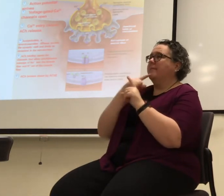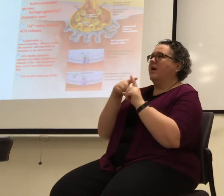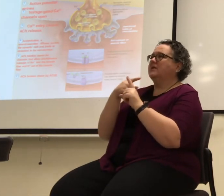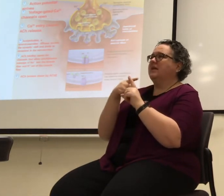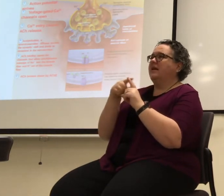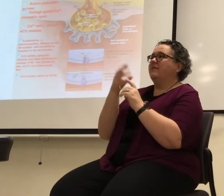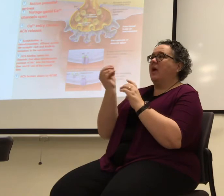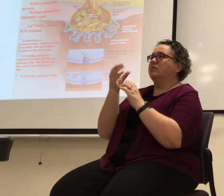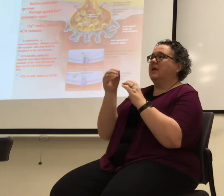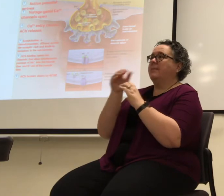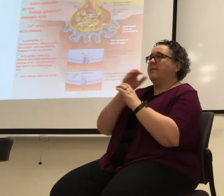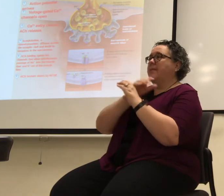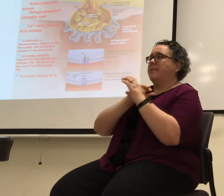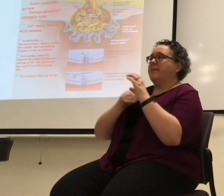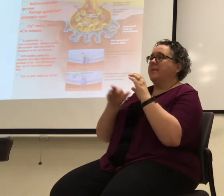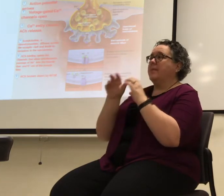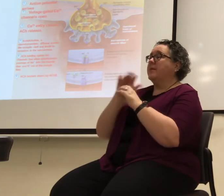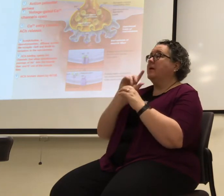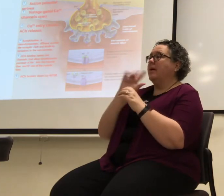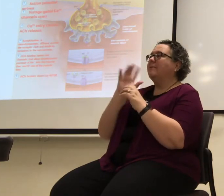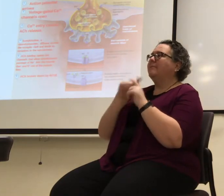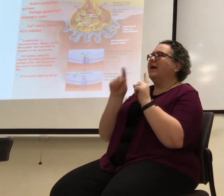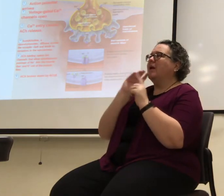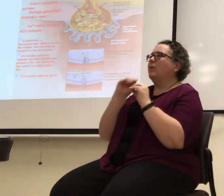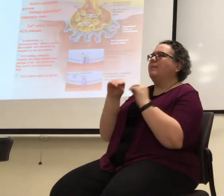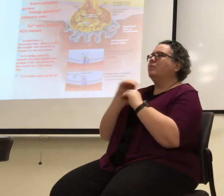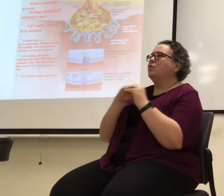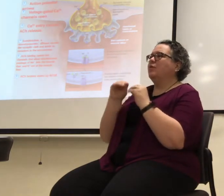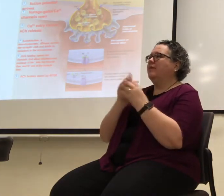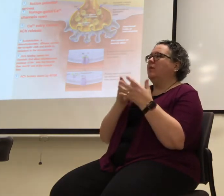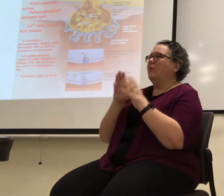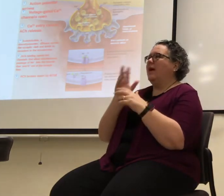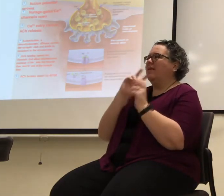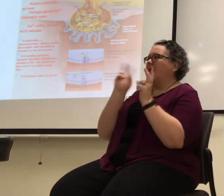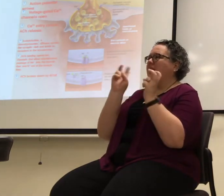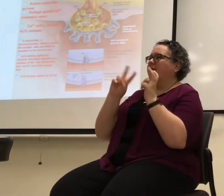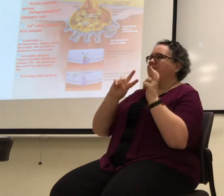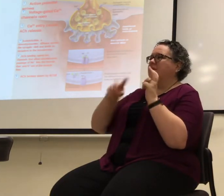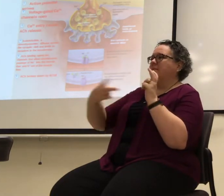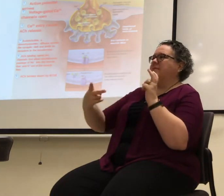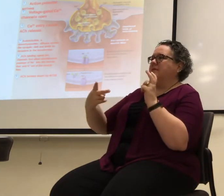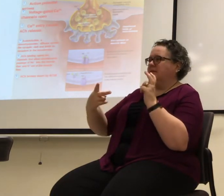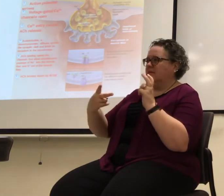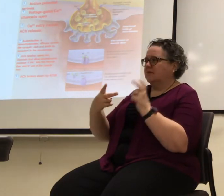It'll move in a way that flips it, so it'll look like